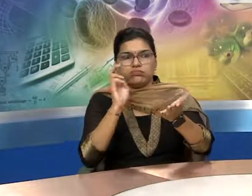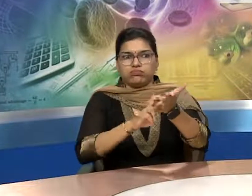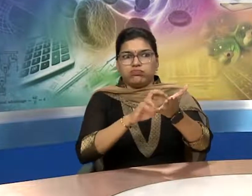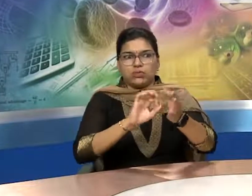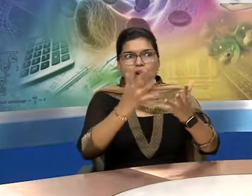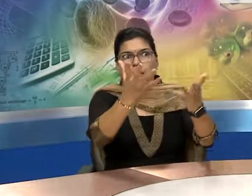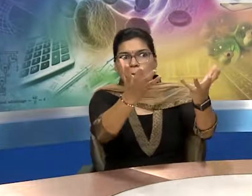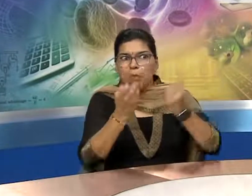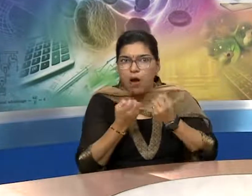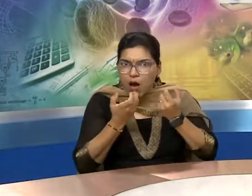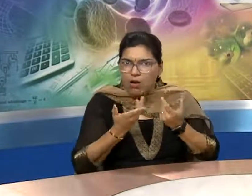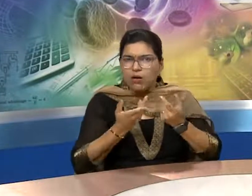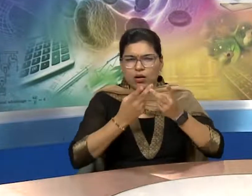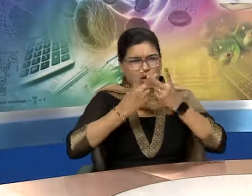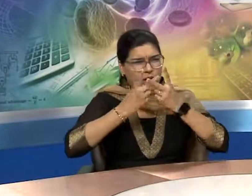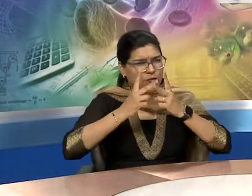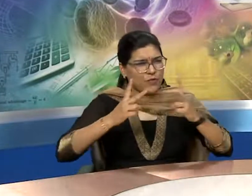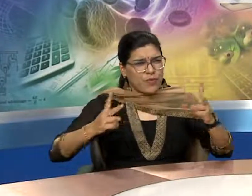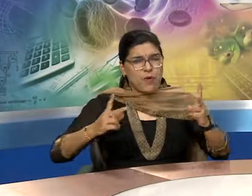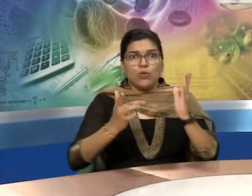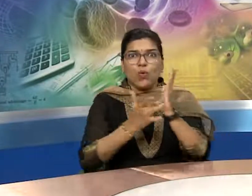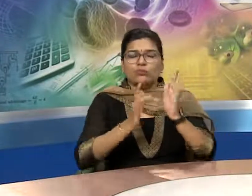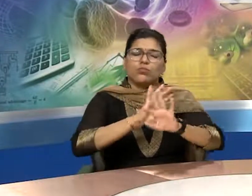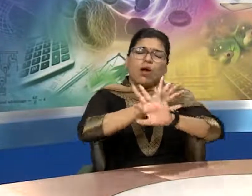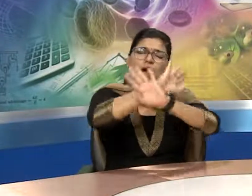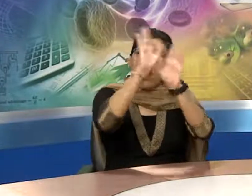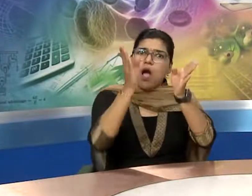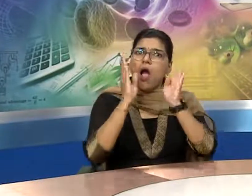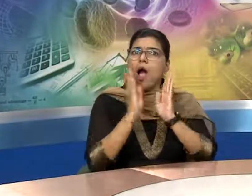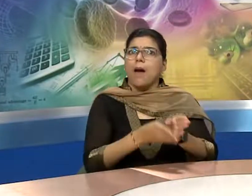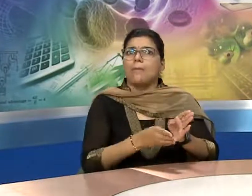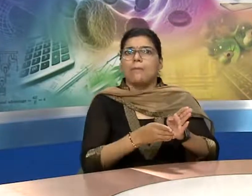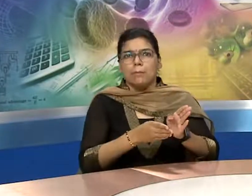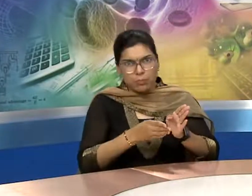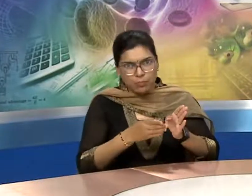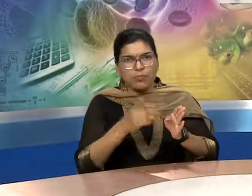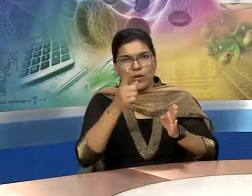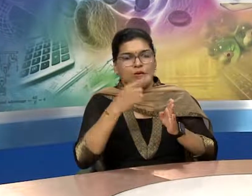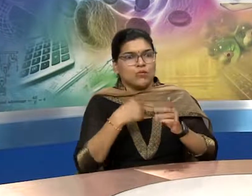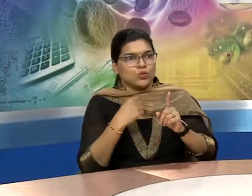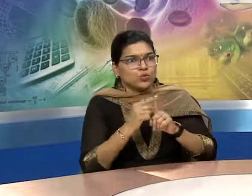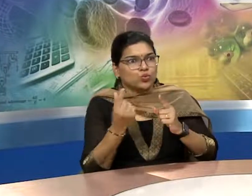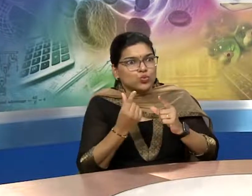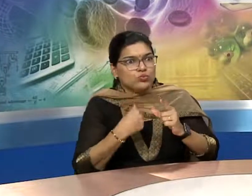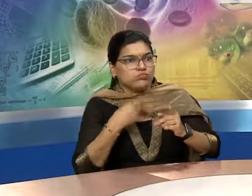use digital devices for doing online shoppings.